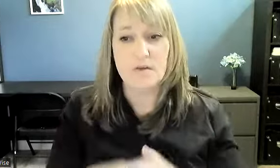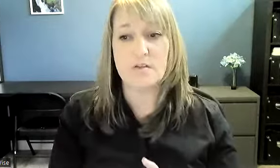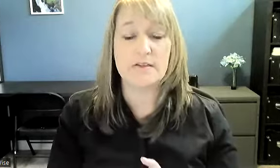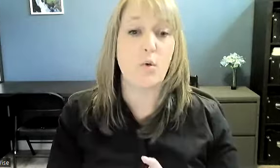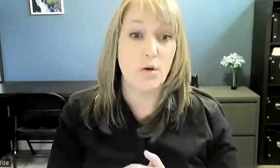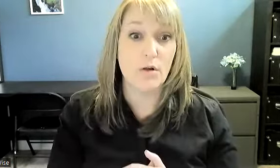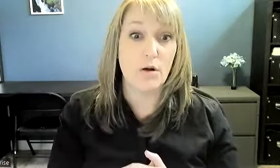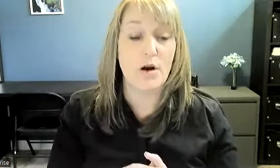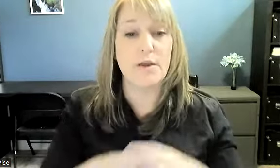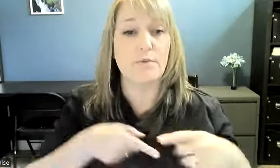So that's quarrel or argue.